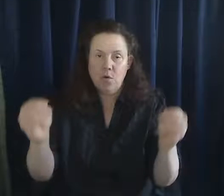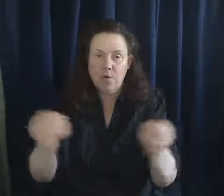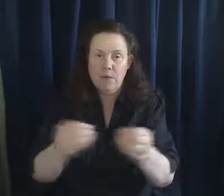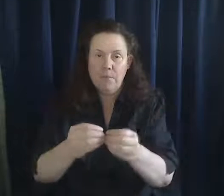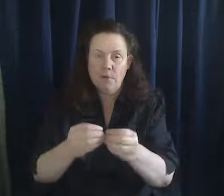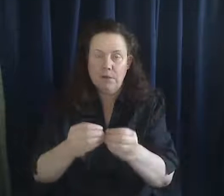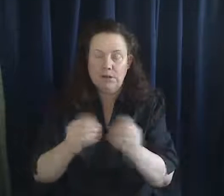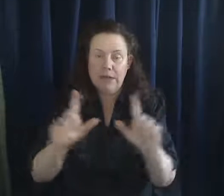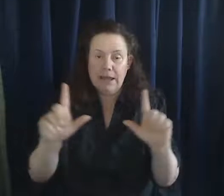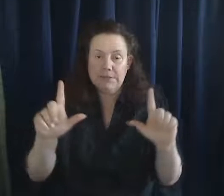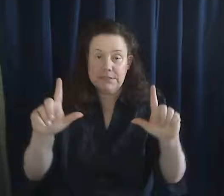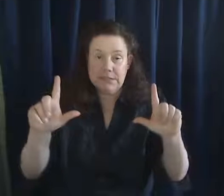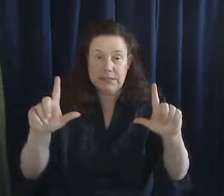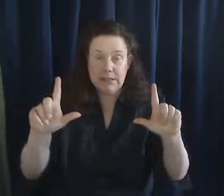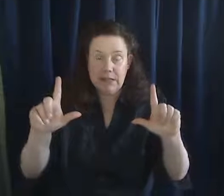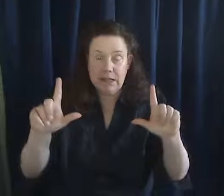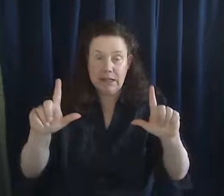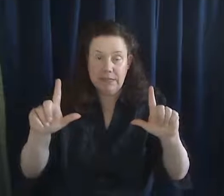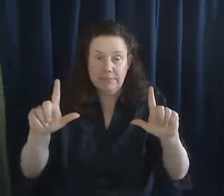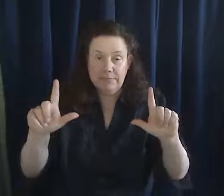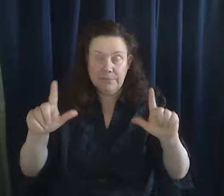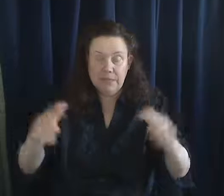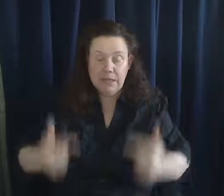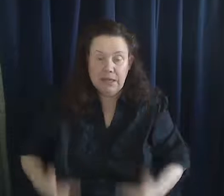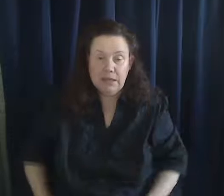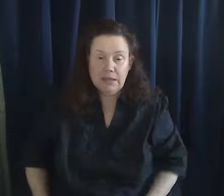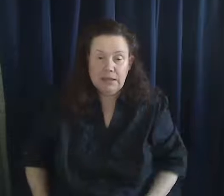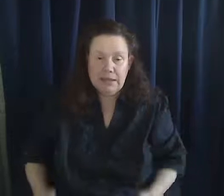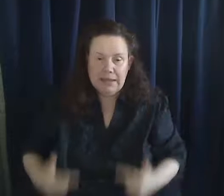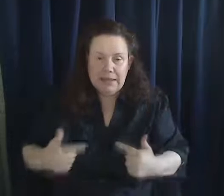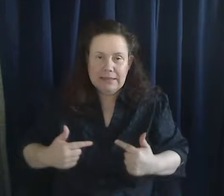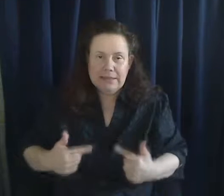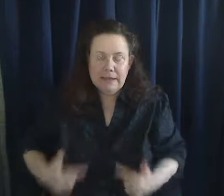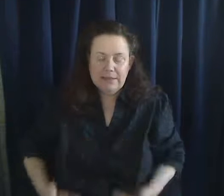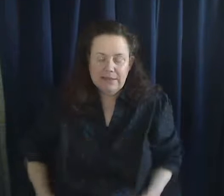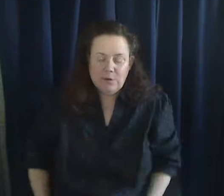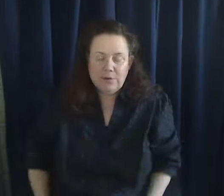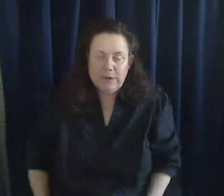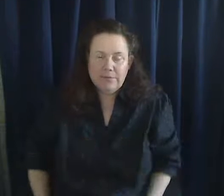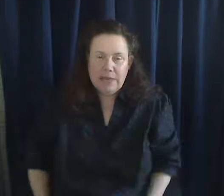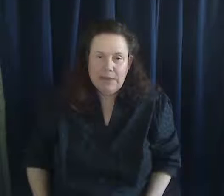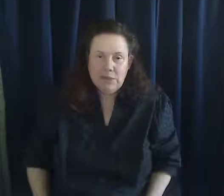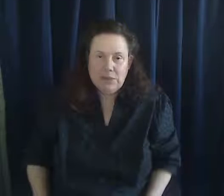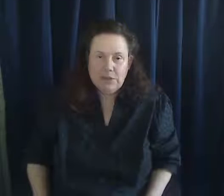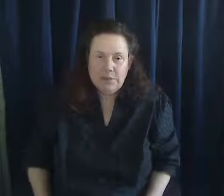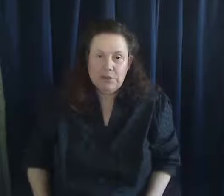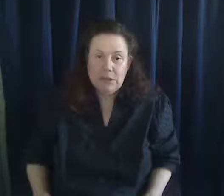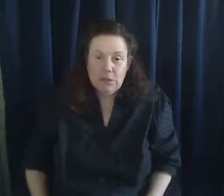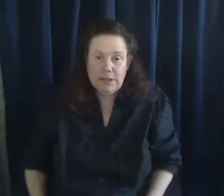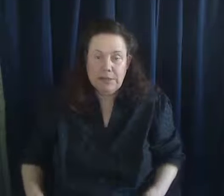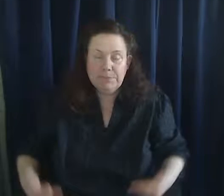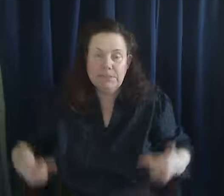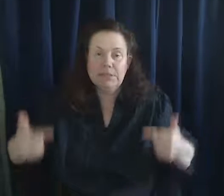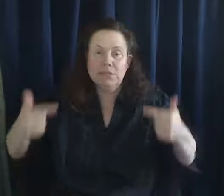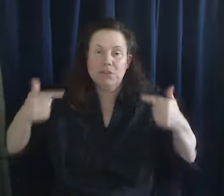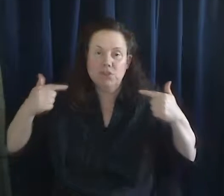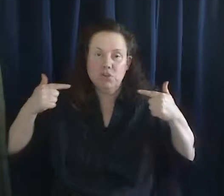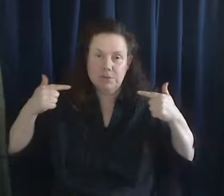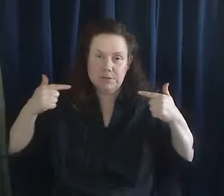No more lives, the letter L. And I'm going out of camera range, but you can go hips to shoulders,